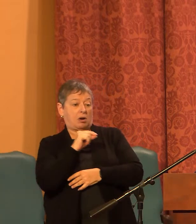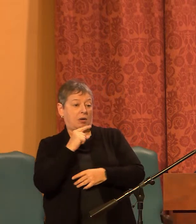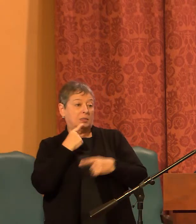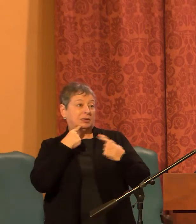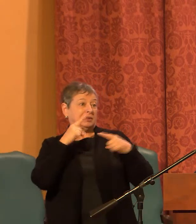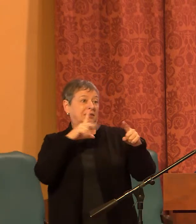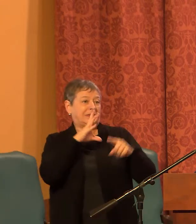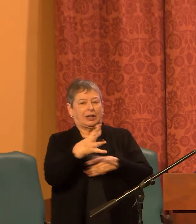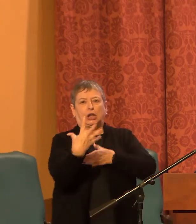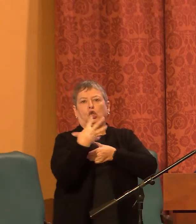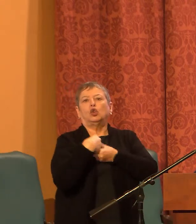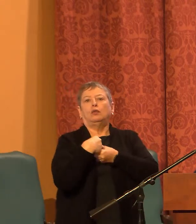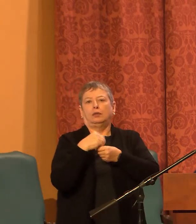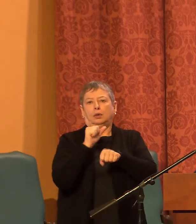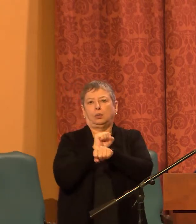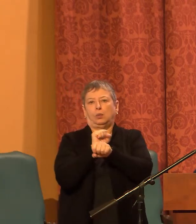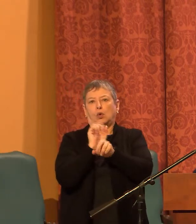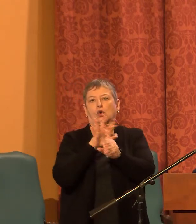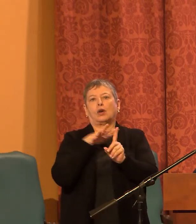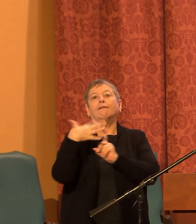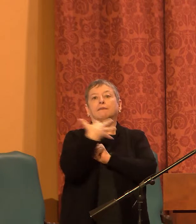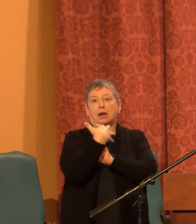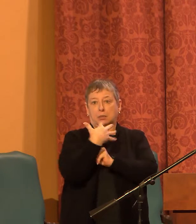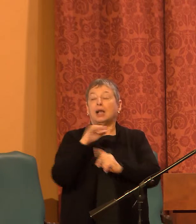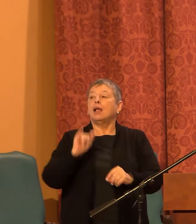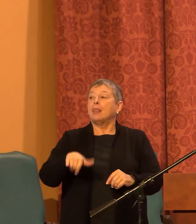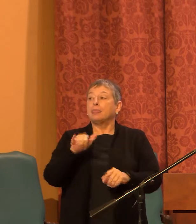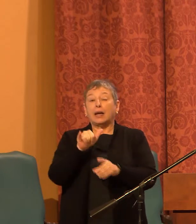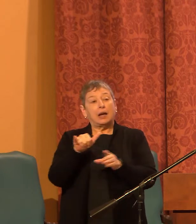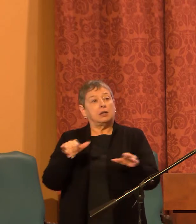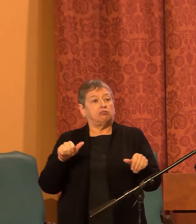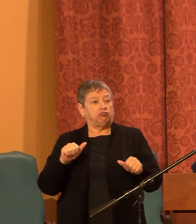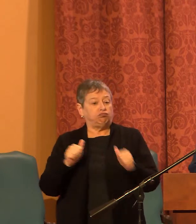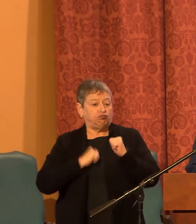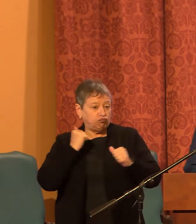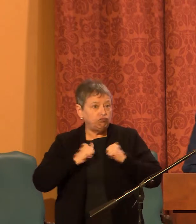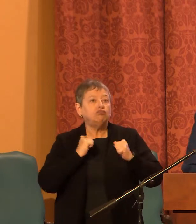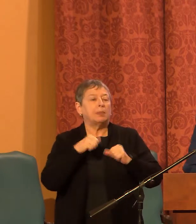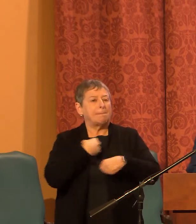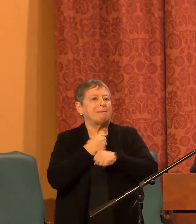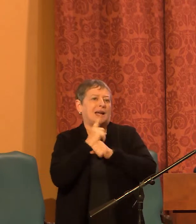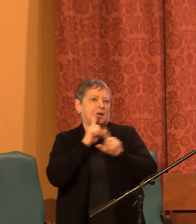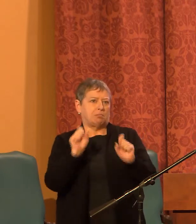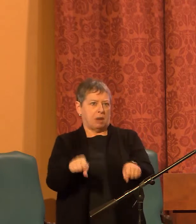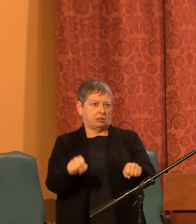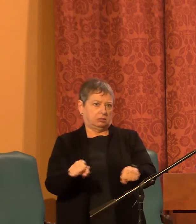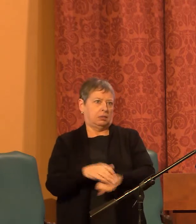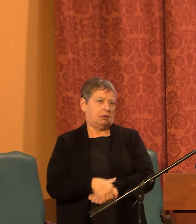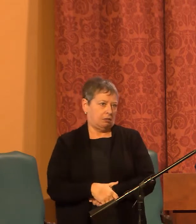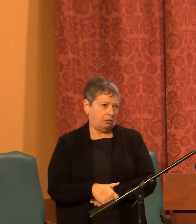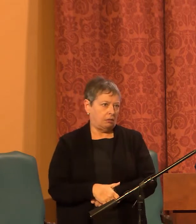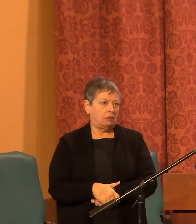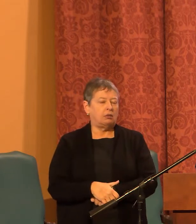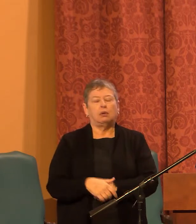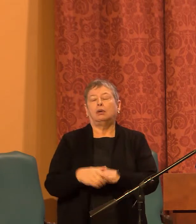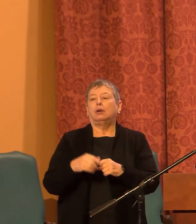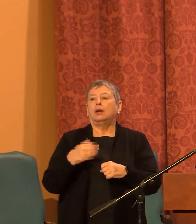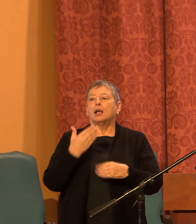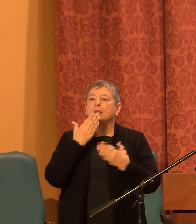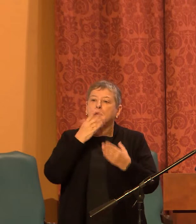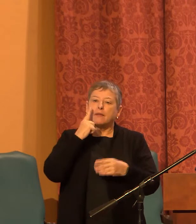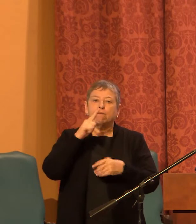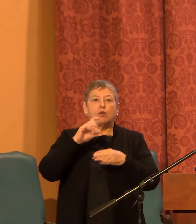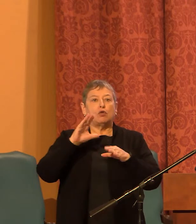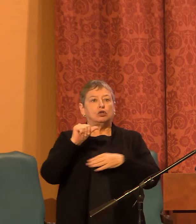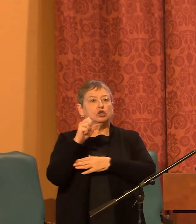inclusive work environment. They are the driving force that makes the impossible possible. I am thankful for our Chase